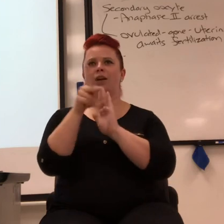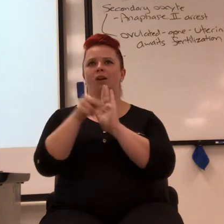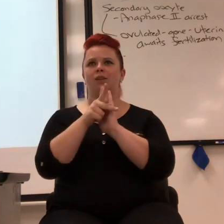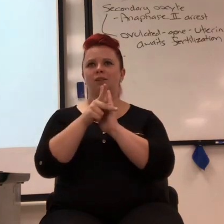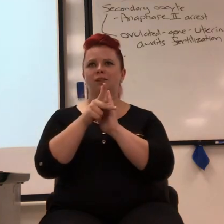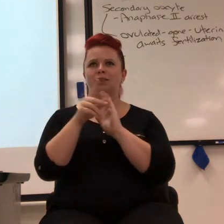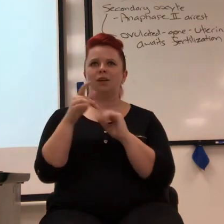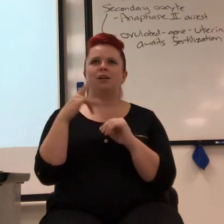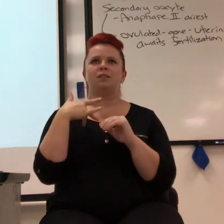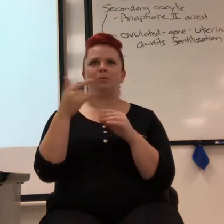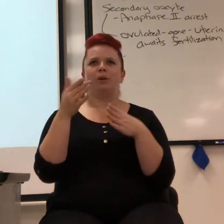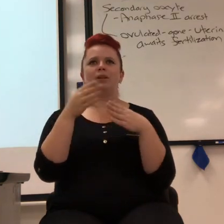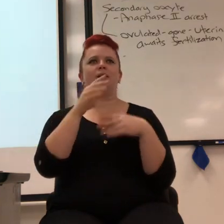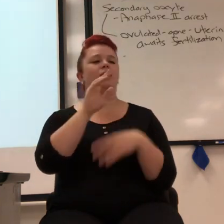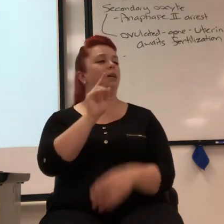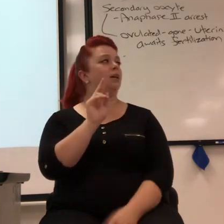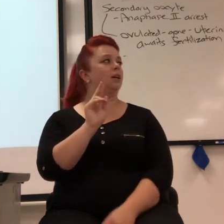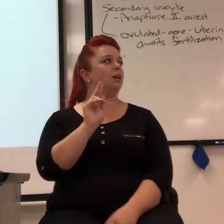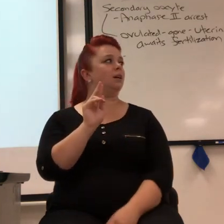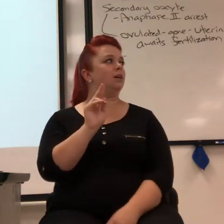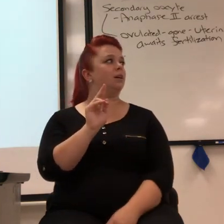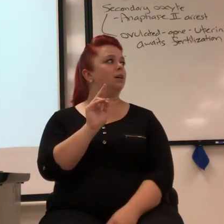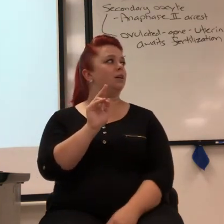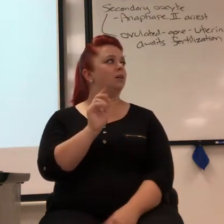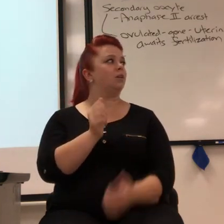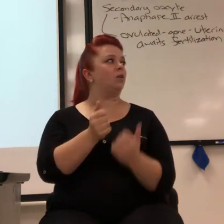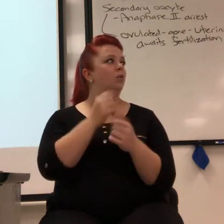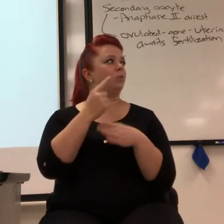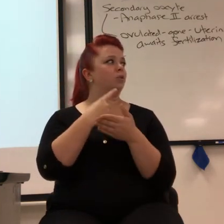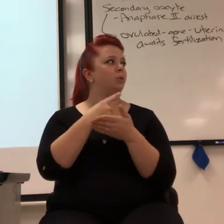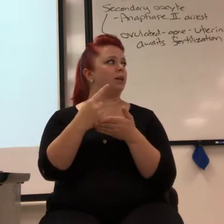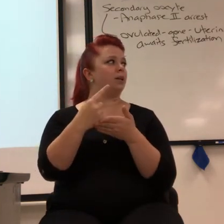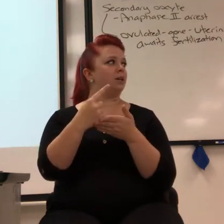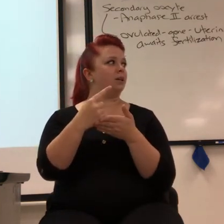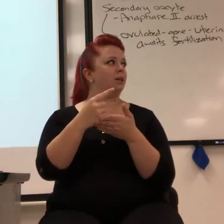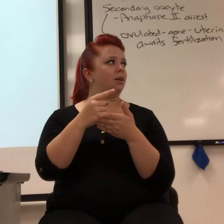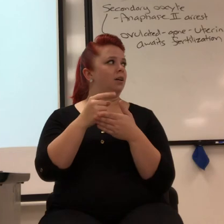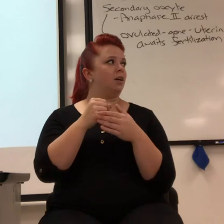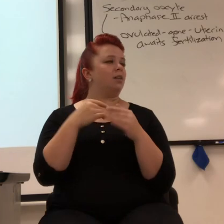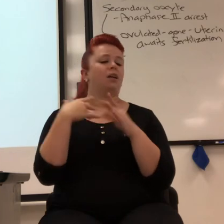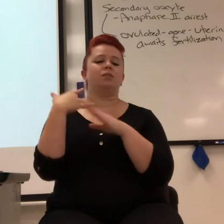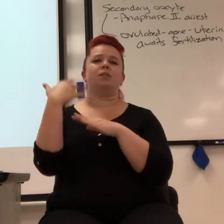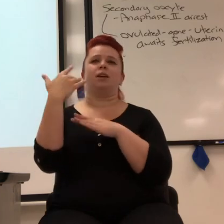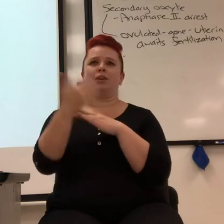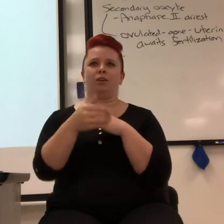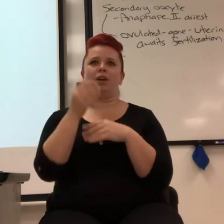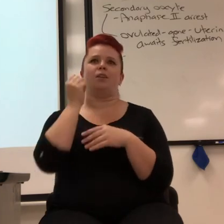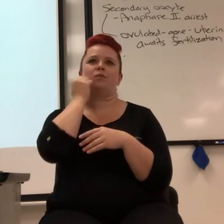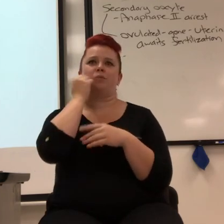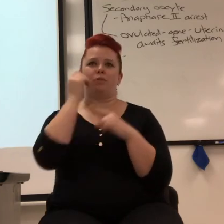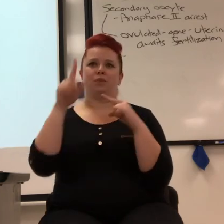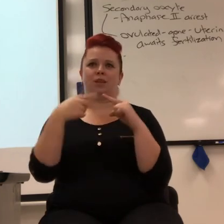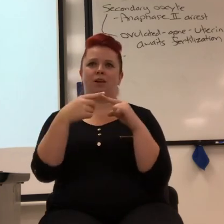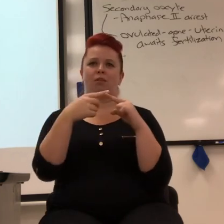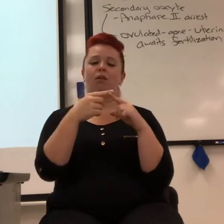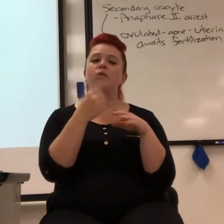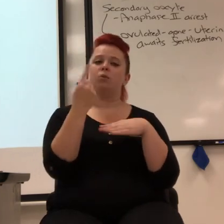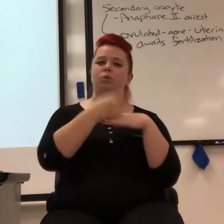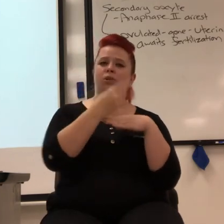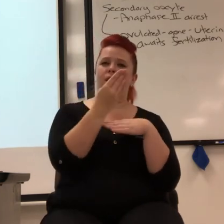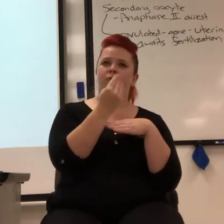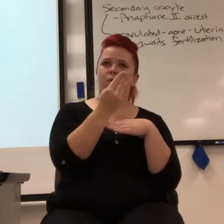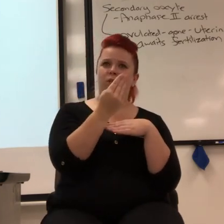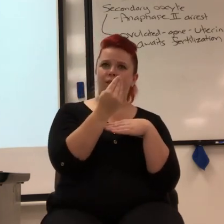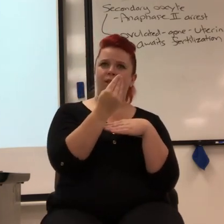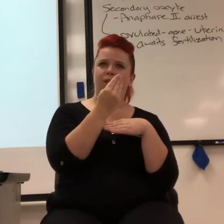cycle, okay? So up to this point, the follicular phase, the first couple of weeks, ovulation day 14, right,